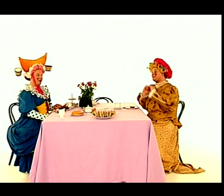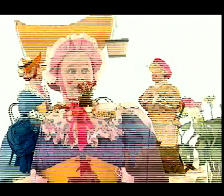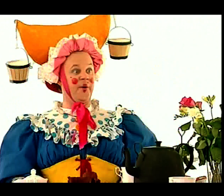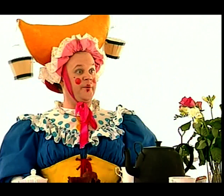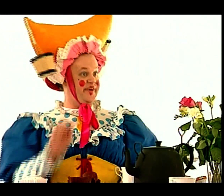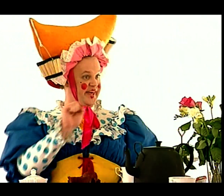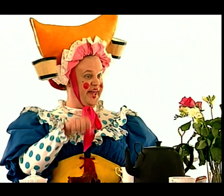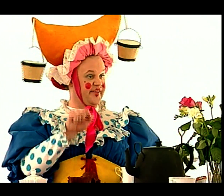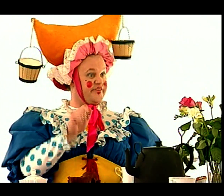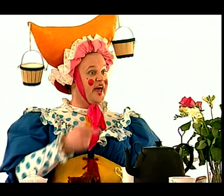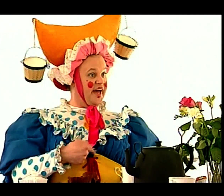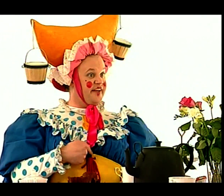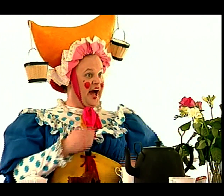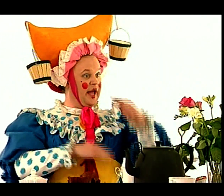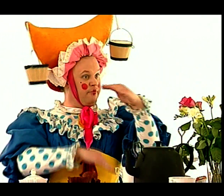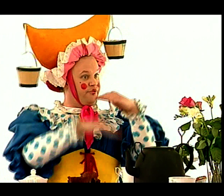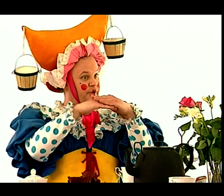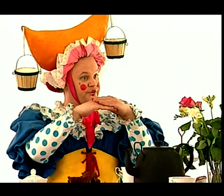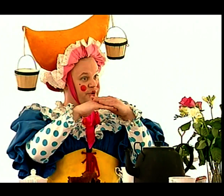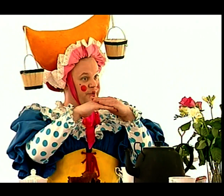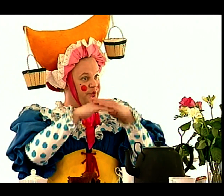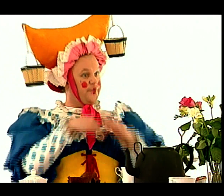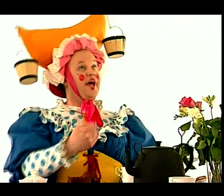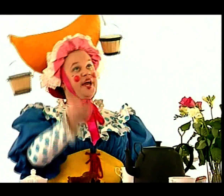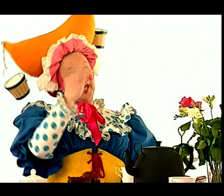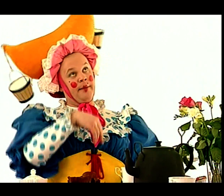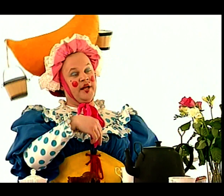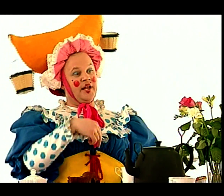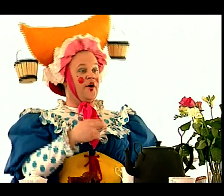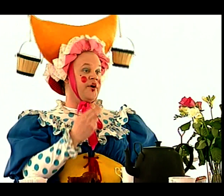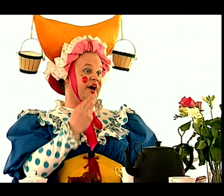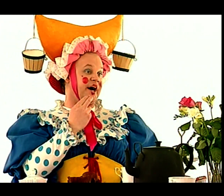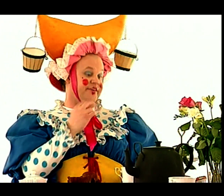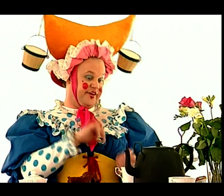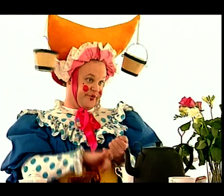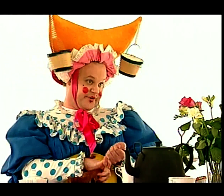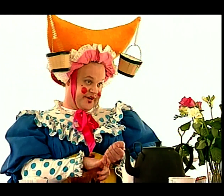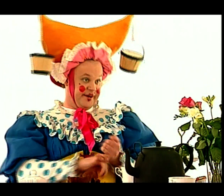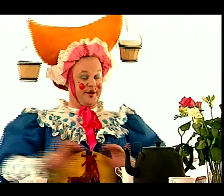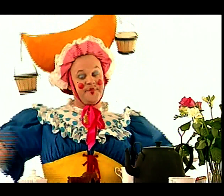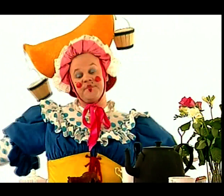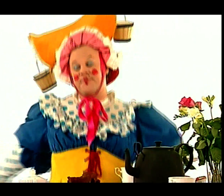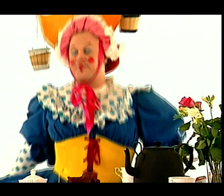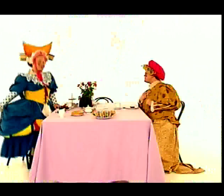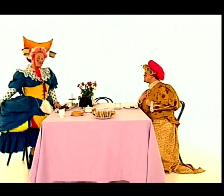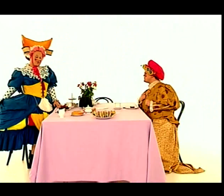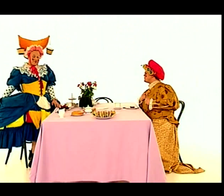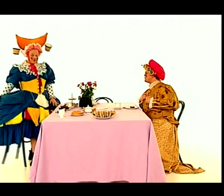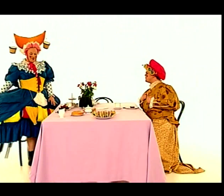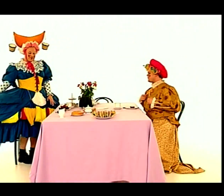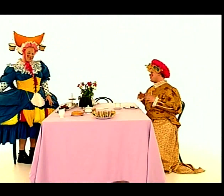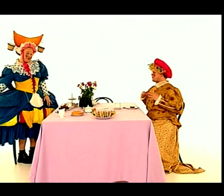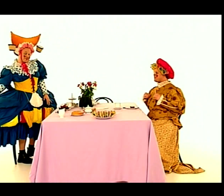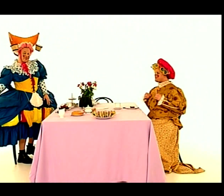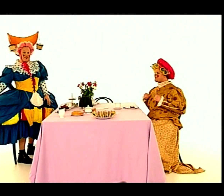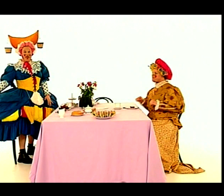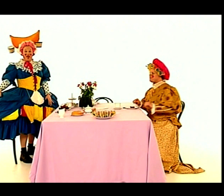Oh, yes. And I'm full, too. Come along, Auntie Suki. But what about the kettle?